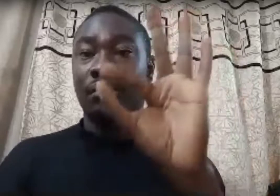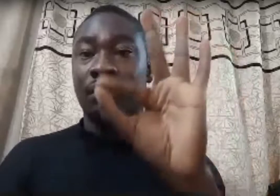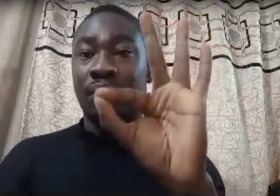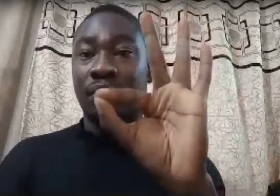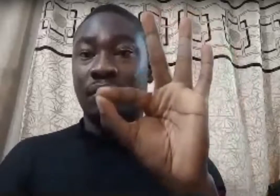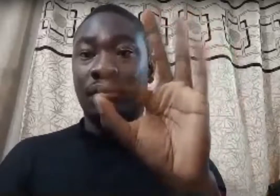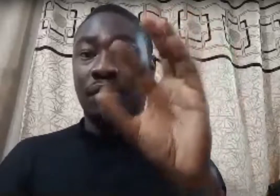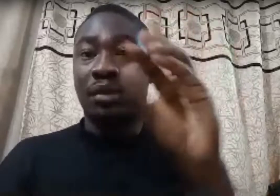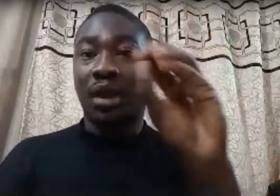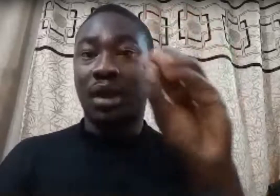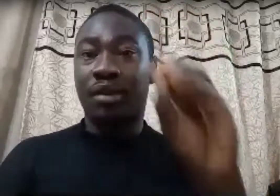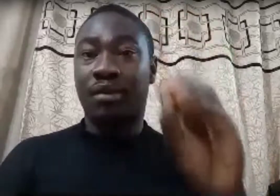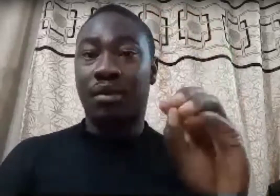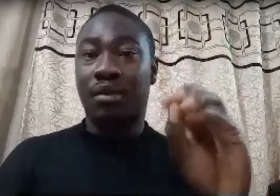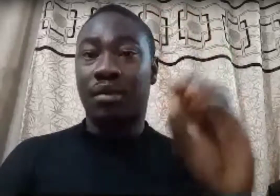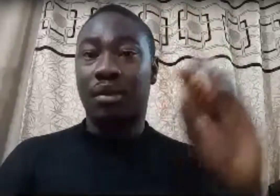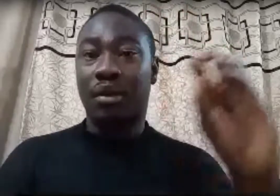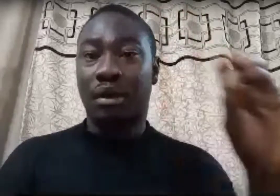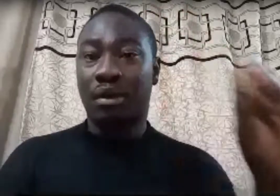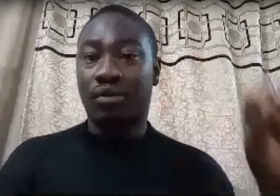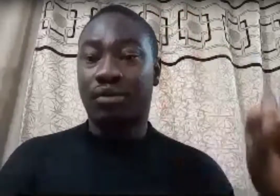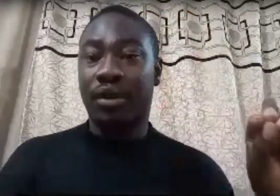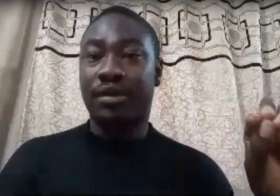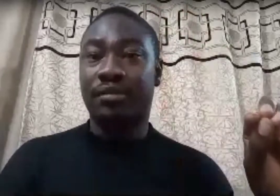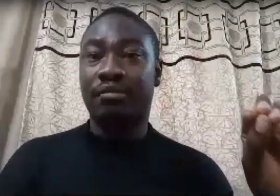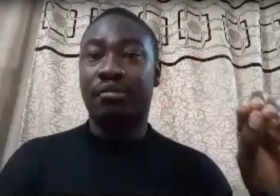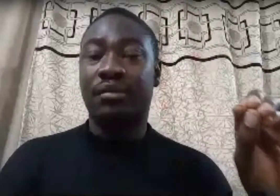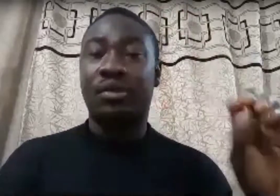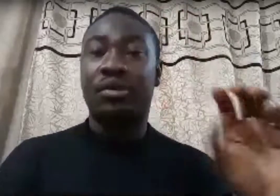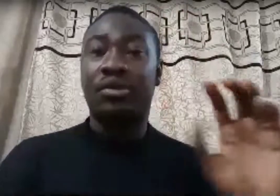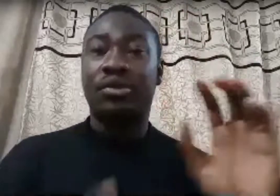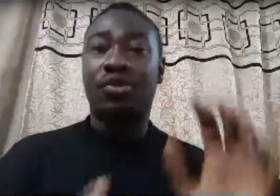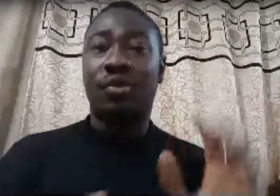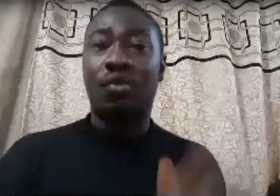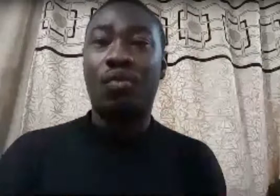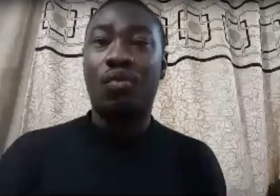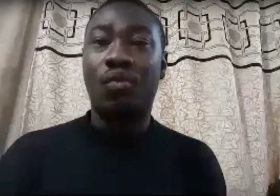900. So what then is 1,000?